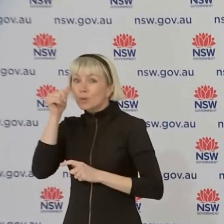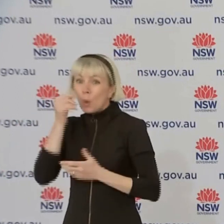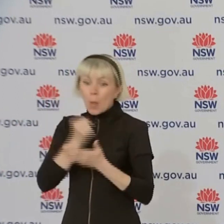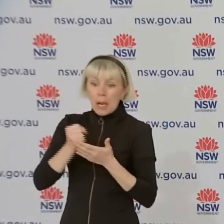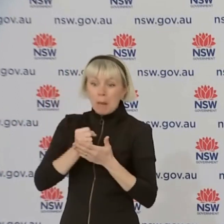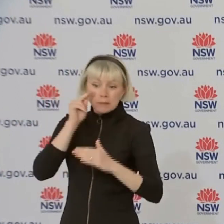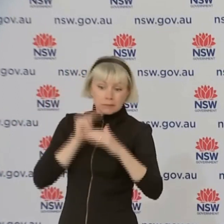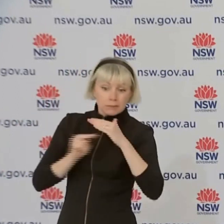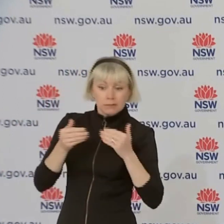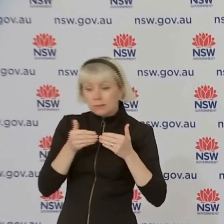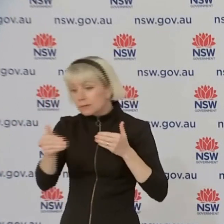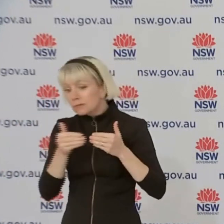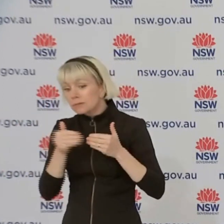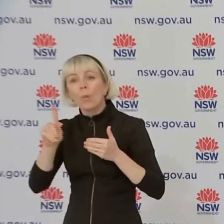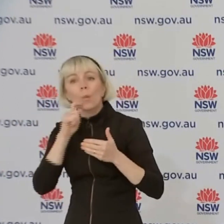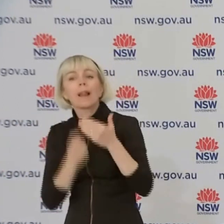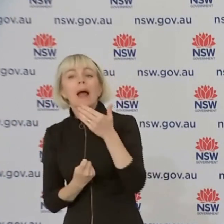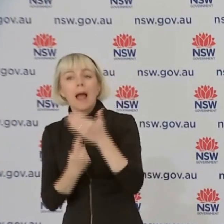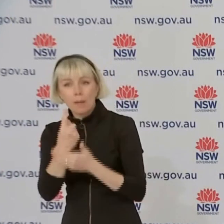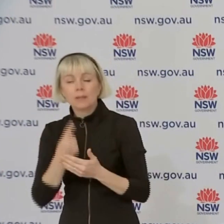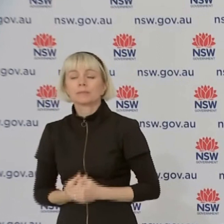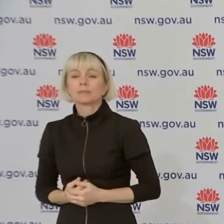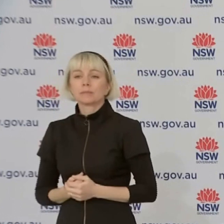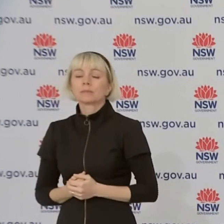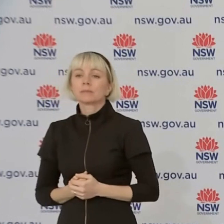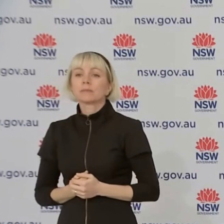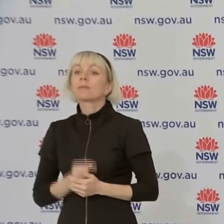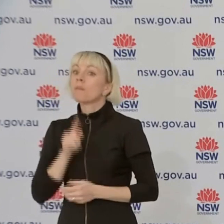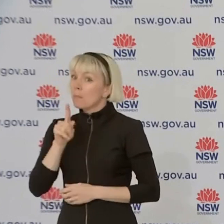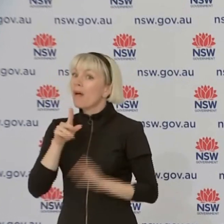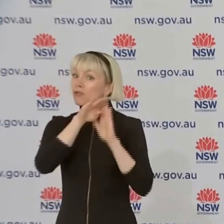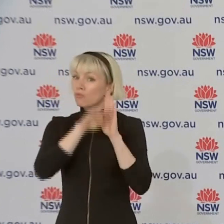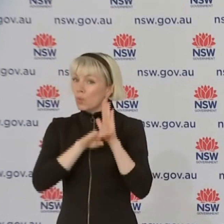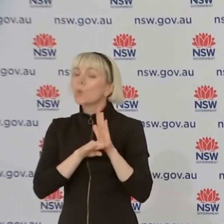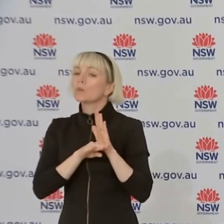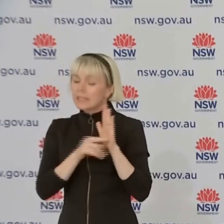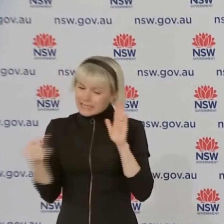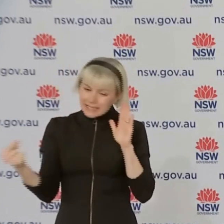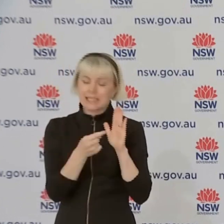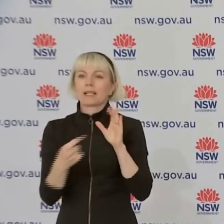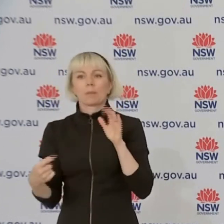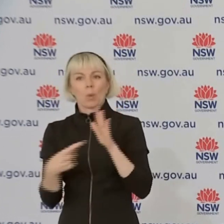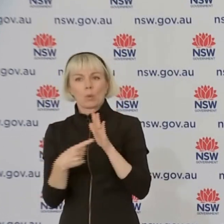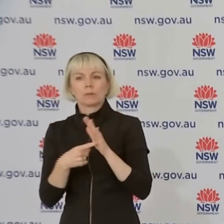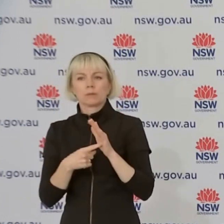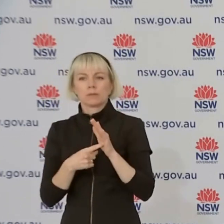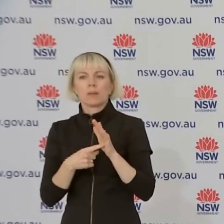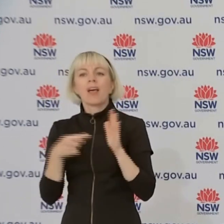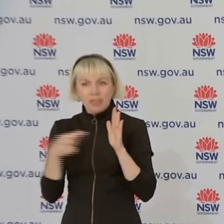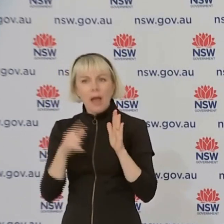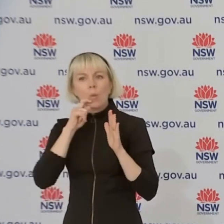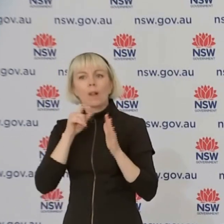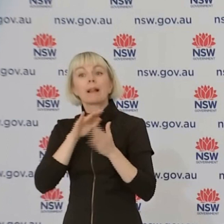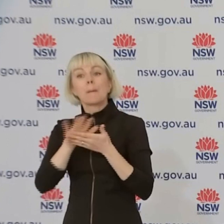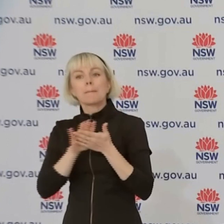corner. It's a question of when. The settings will allow us to turn the corner. It's a question of when. But I know that life will look